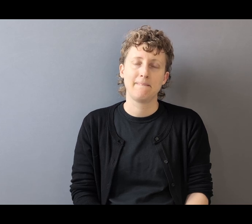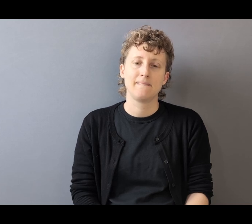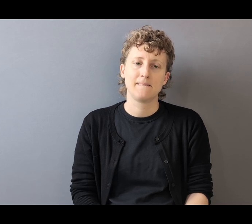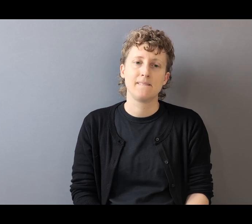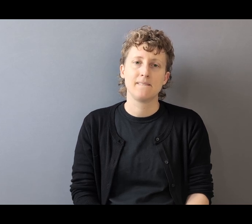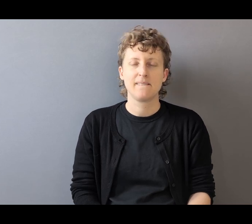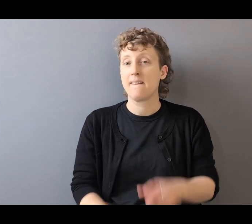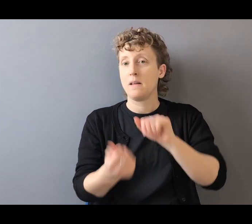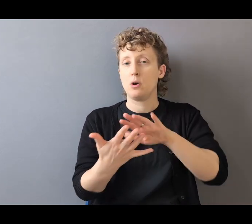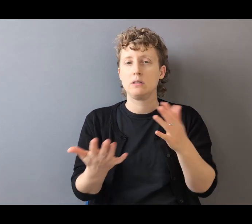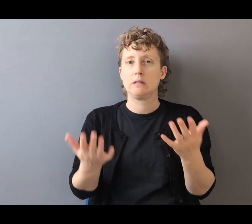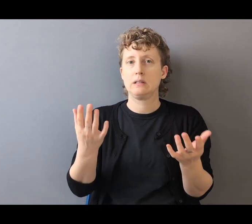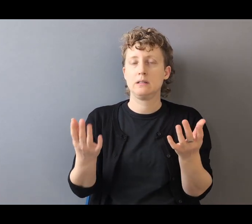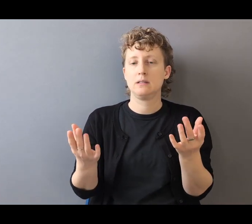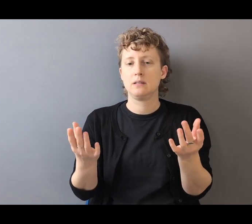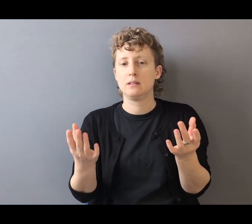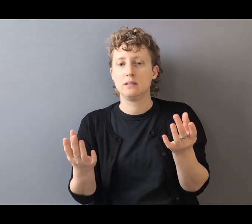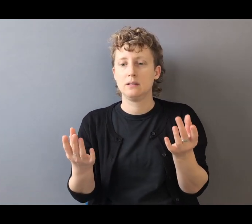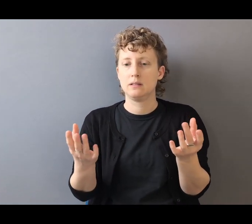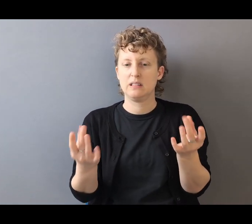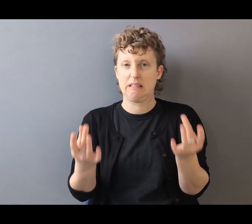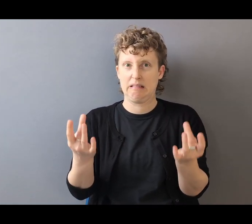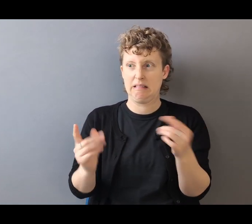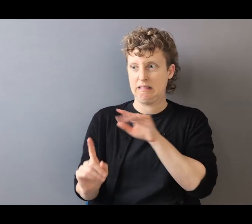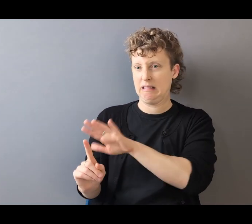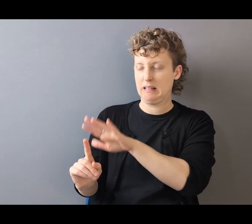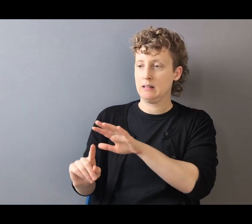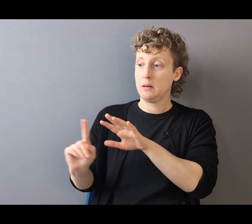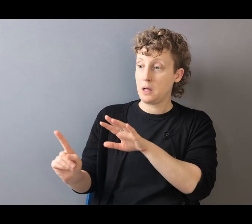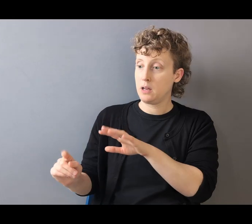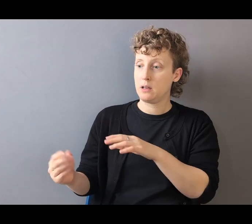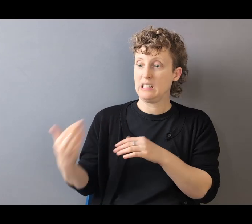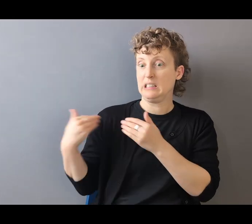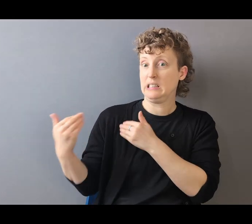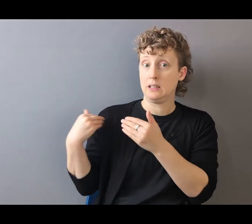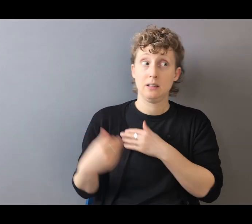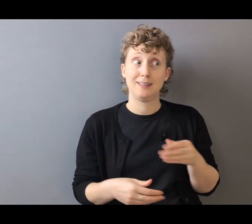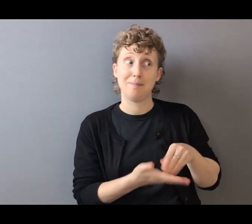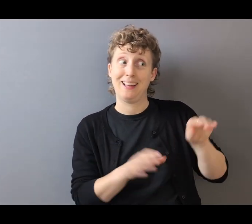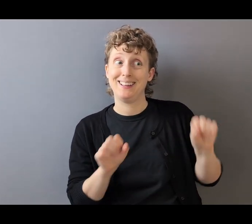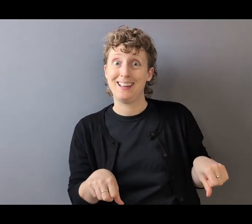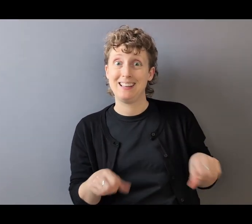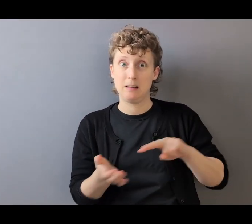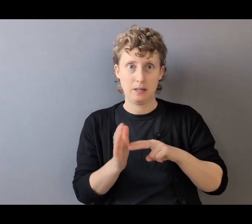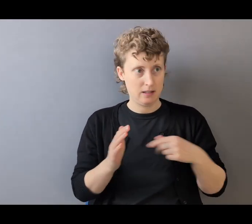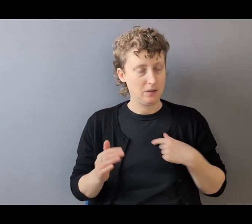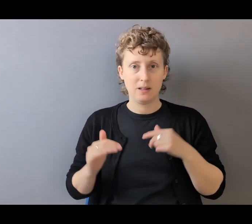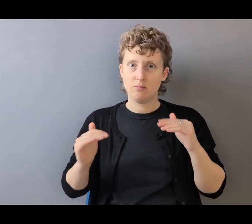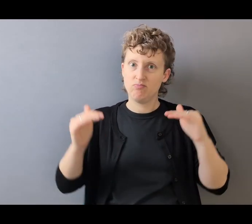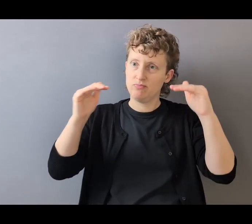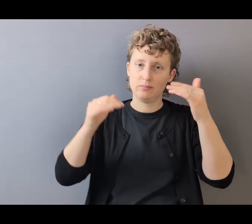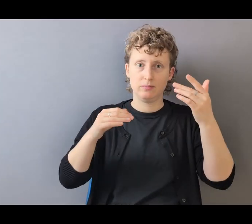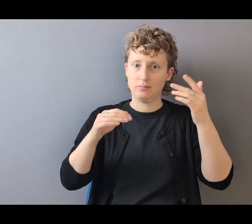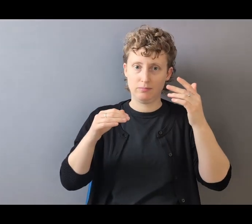think it's a sign that we have succeeded. Now the exams are so kind of